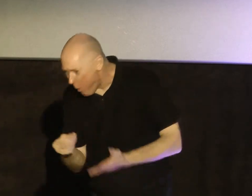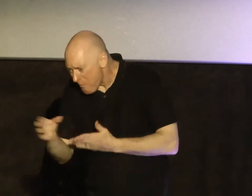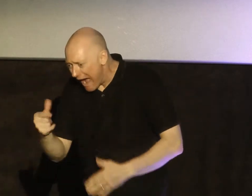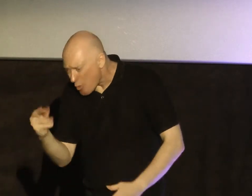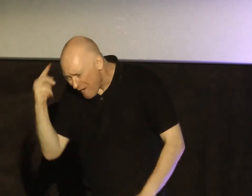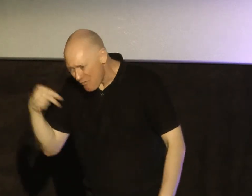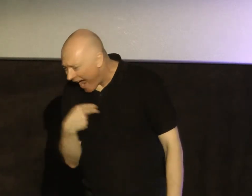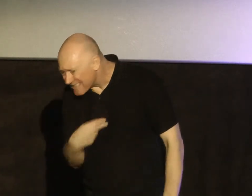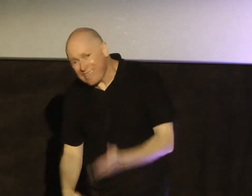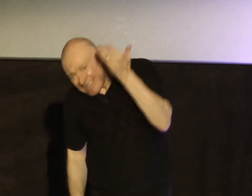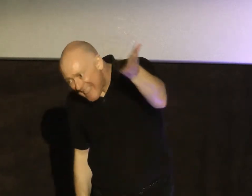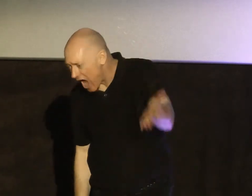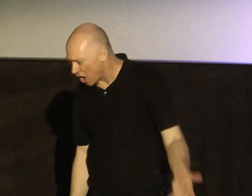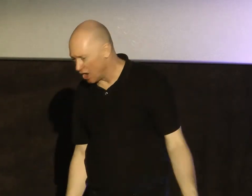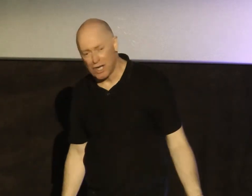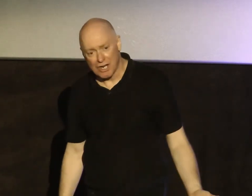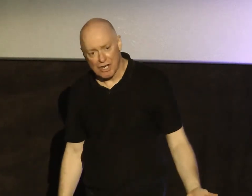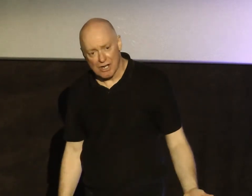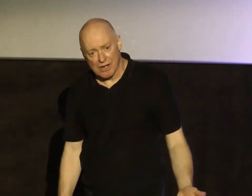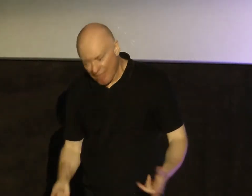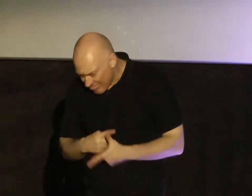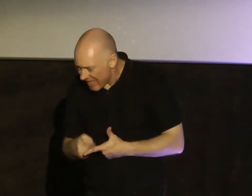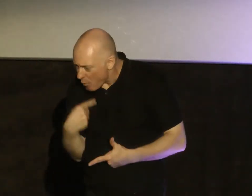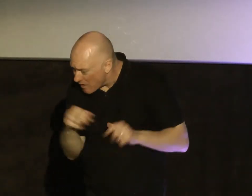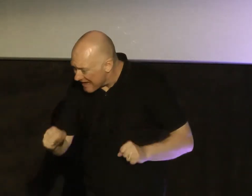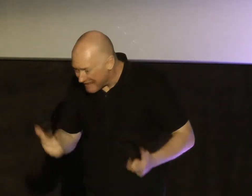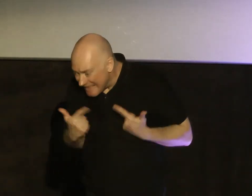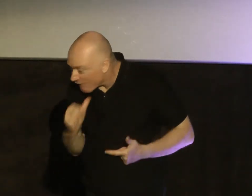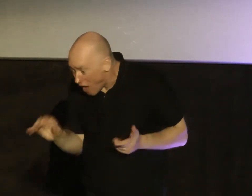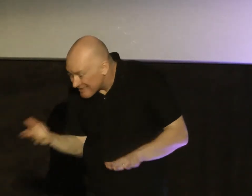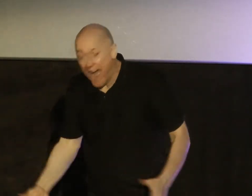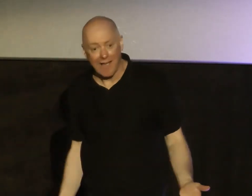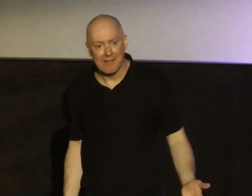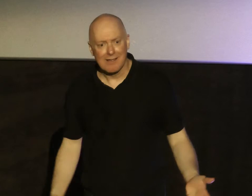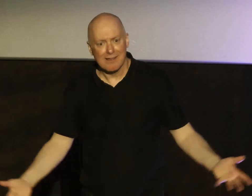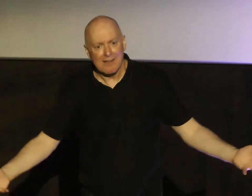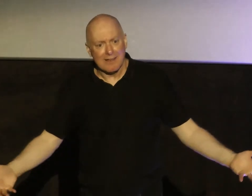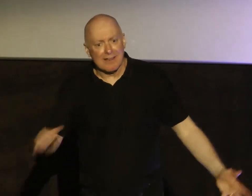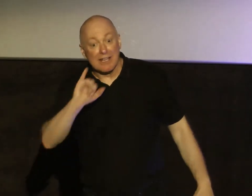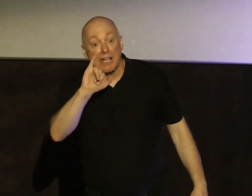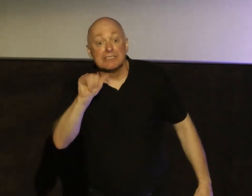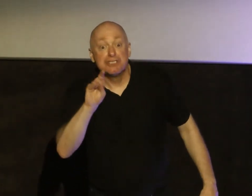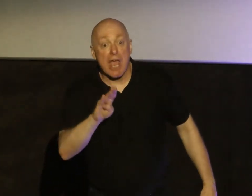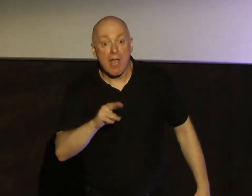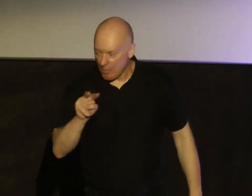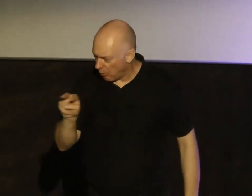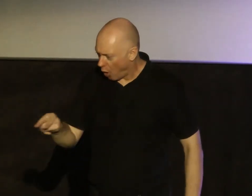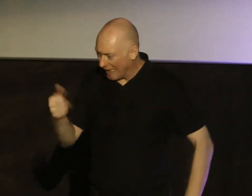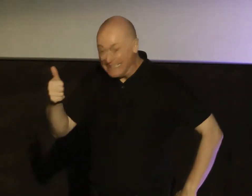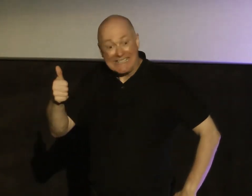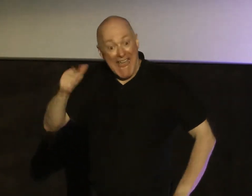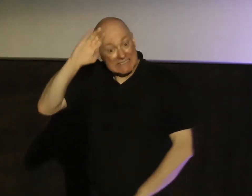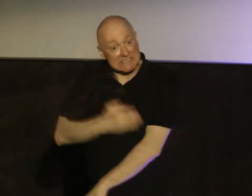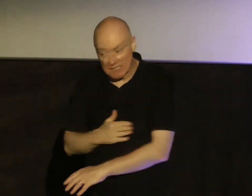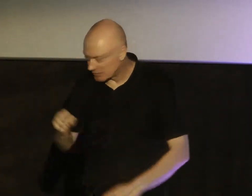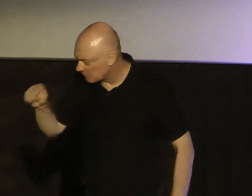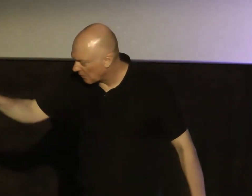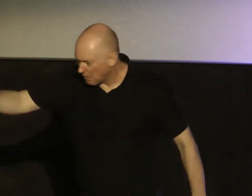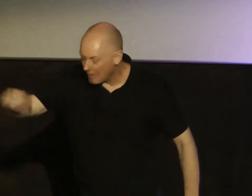us there, that we may live and not die. In other words, Jacob looks at his 10 sons, his 11 sons, and